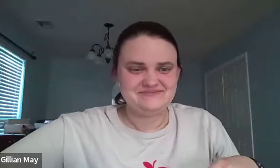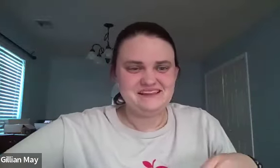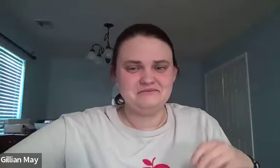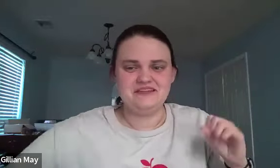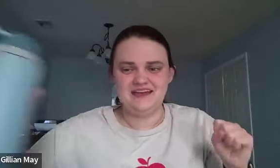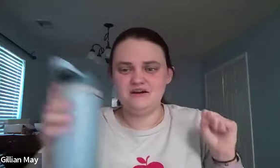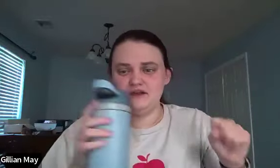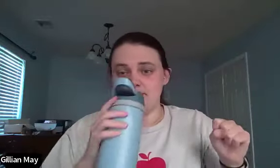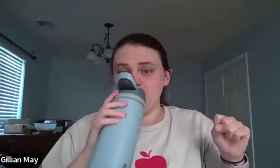But yeah, okay.